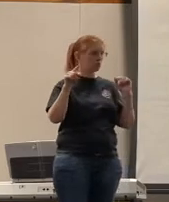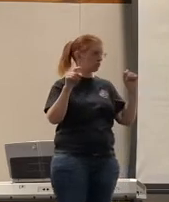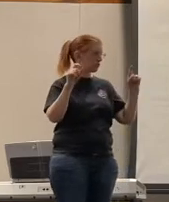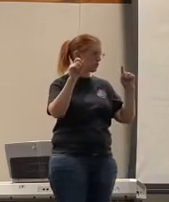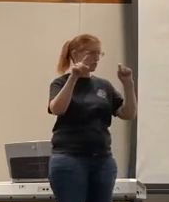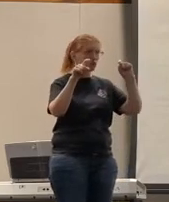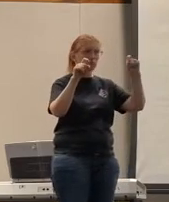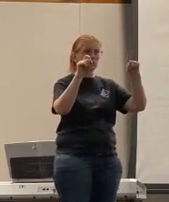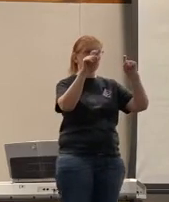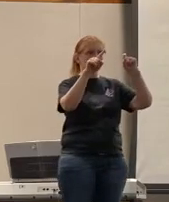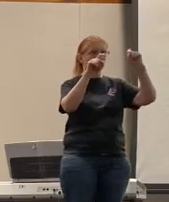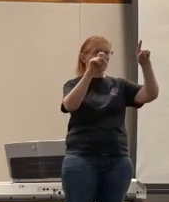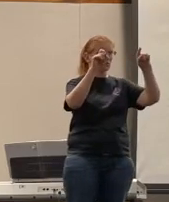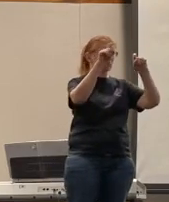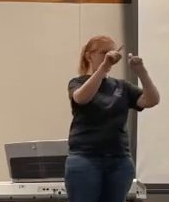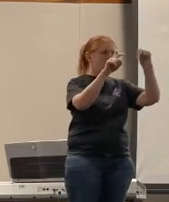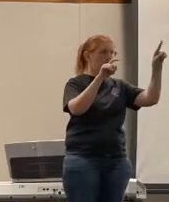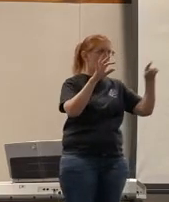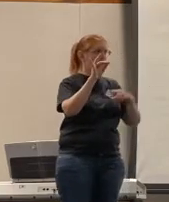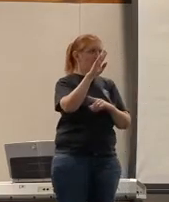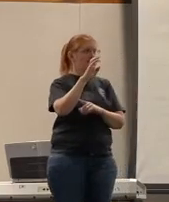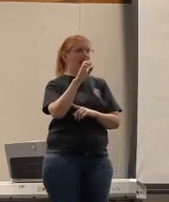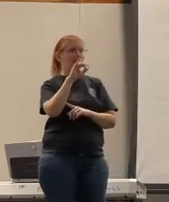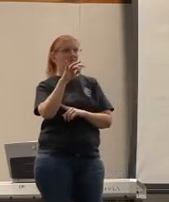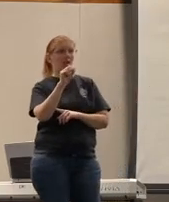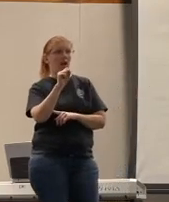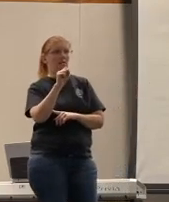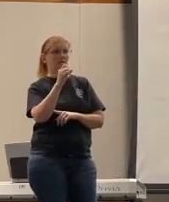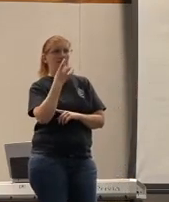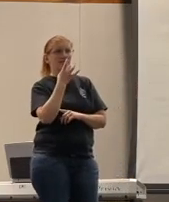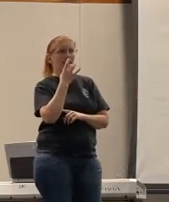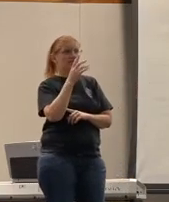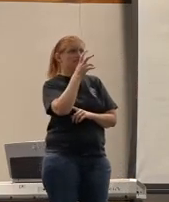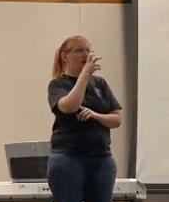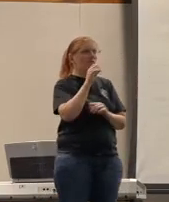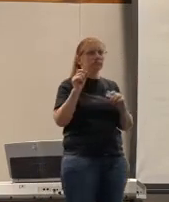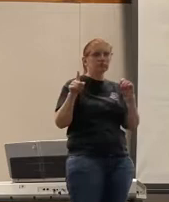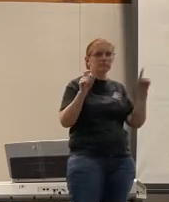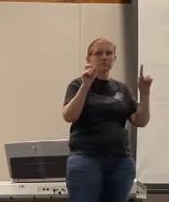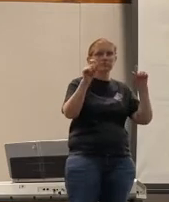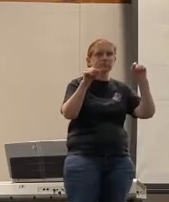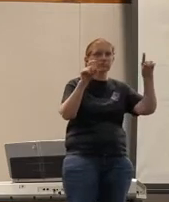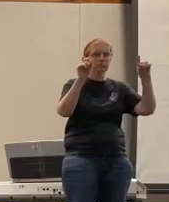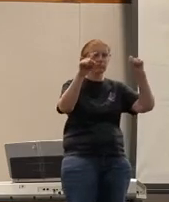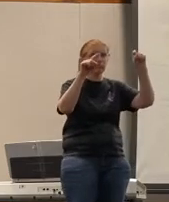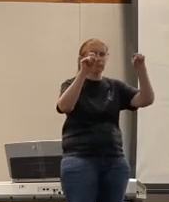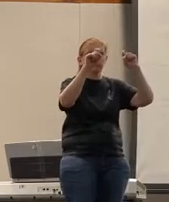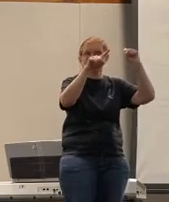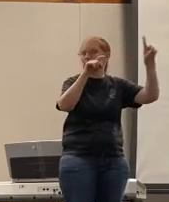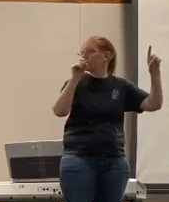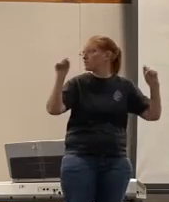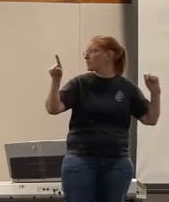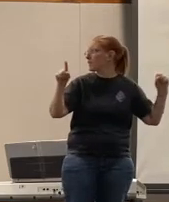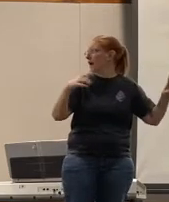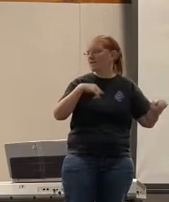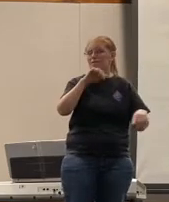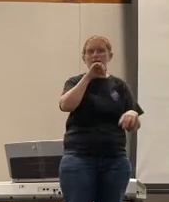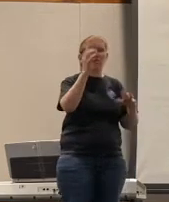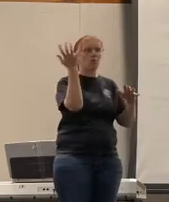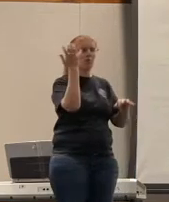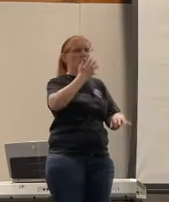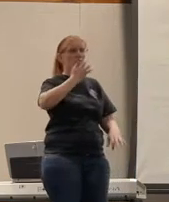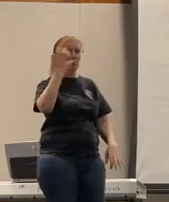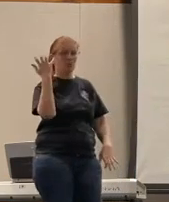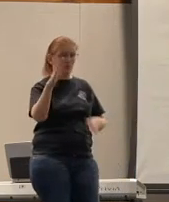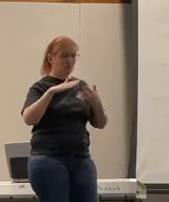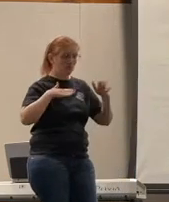you remember, but I'm meant to talk to you, right? And so you remember, and there's these lightning bugs everywhere. And it was amazing, right? And I love that road. And even